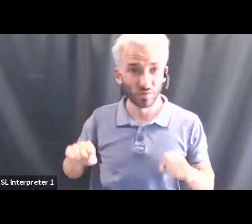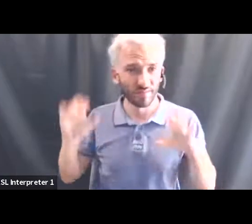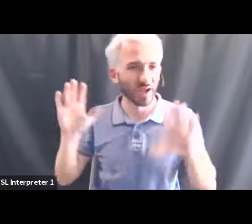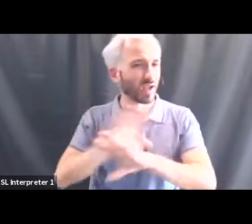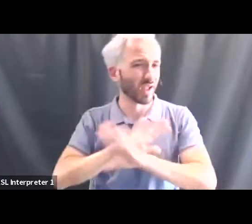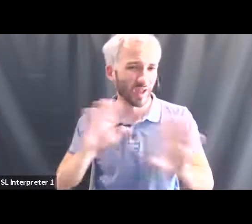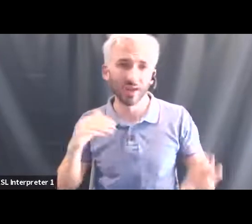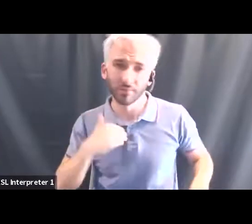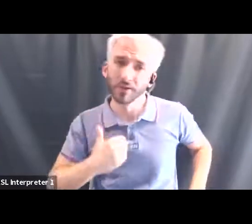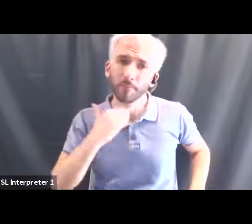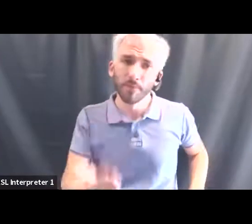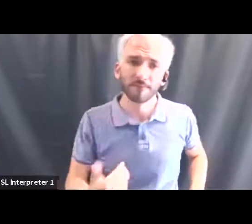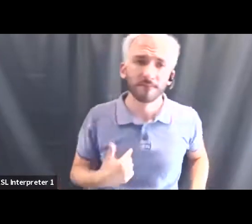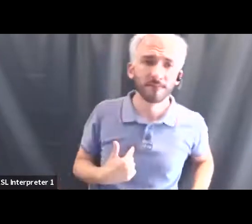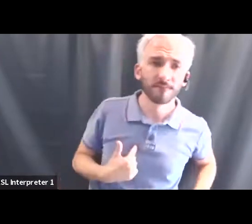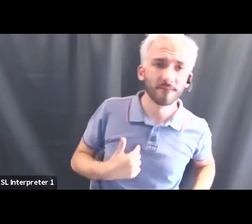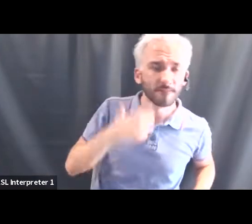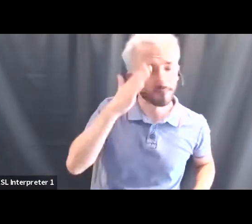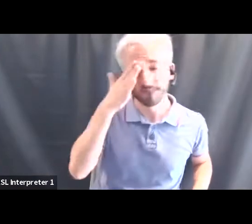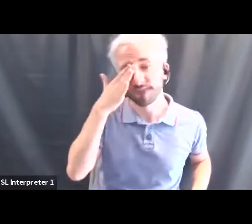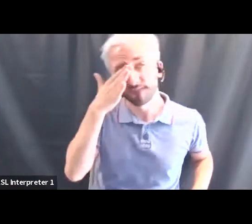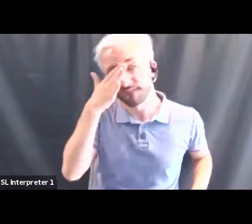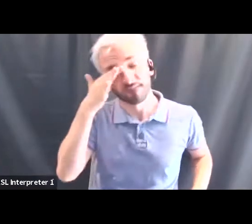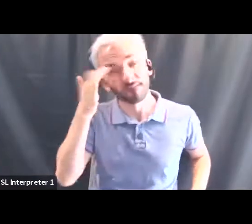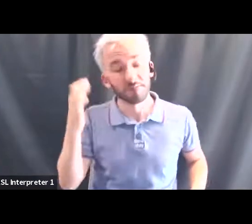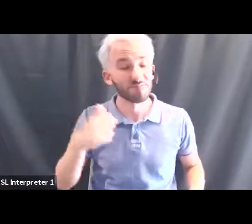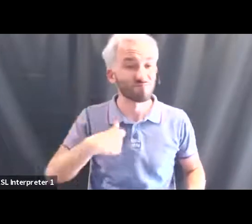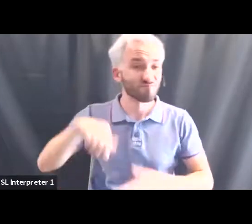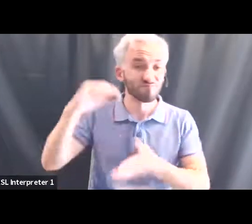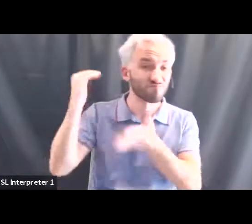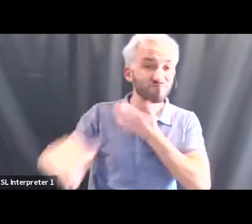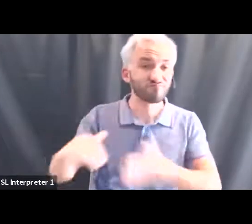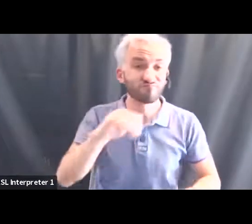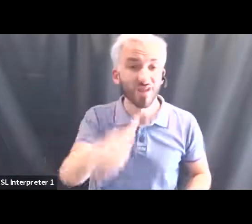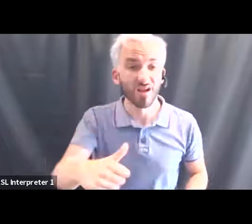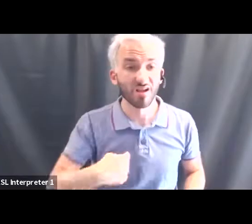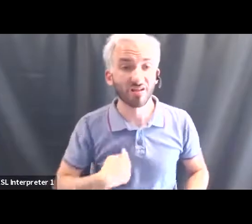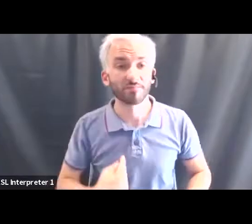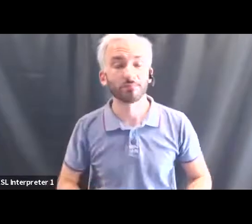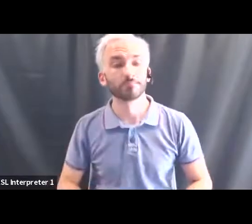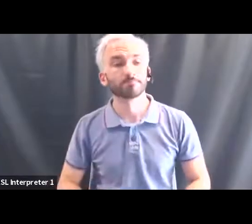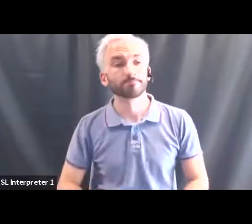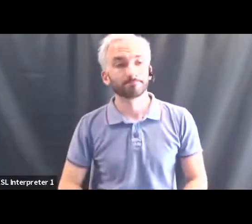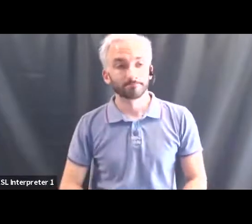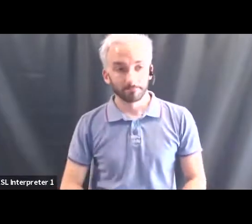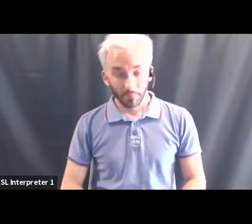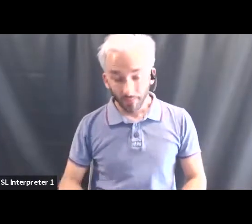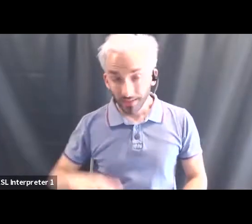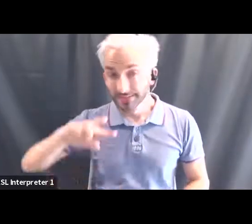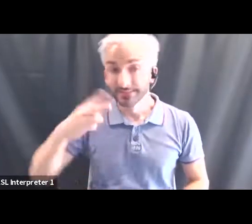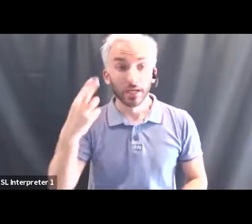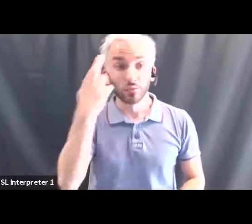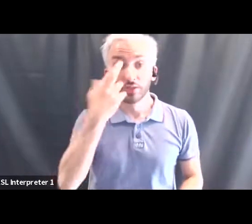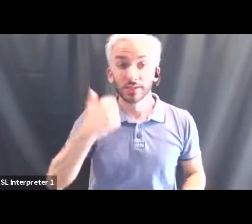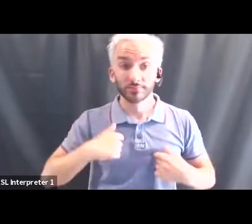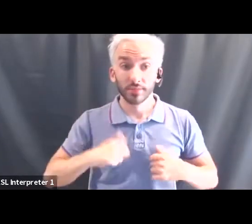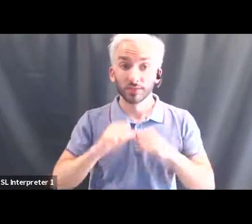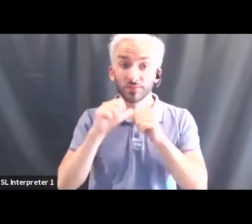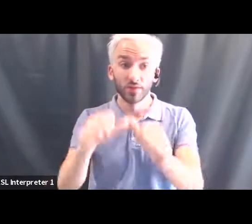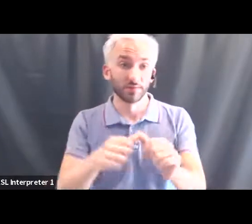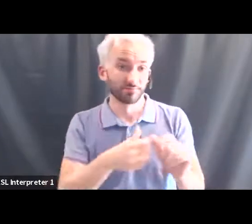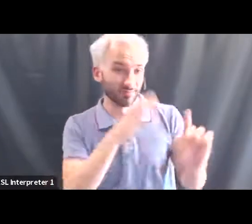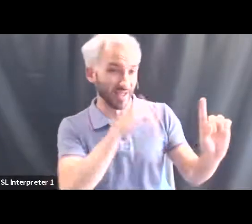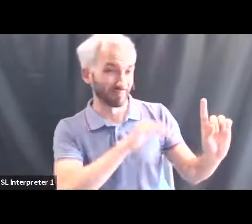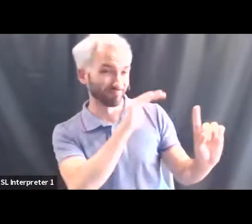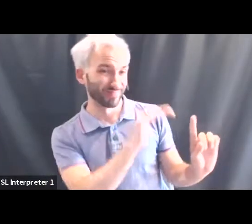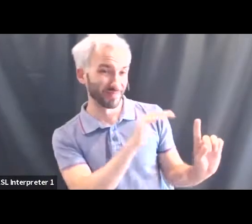I hold grudges. The second reason is the little boy at the climate march. Maybe I'm jaded, but